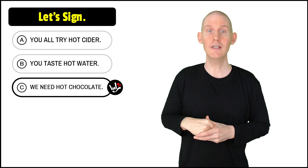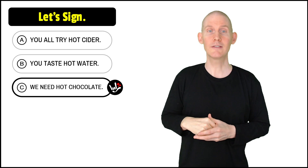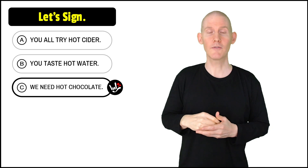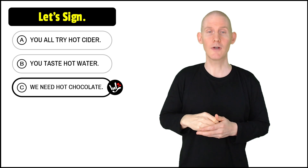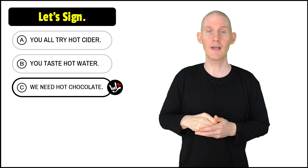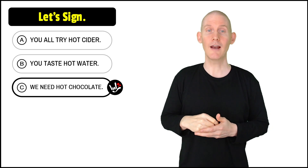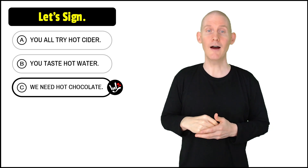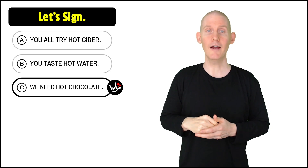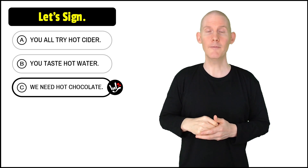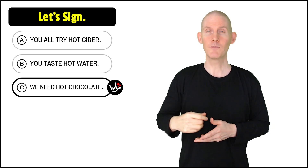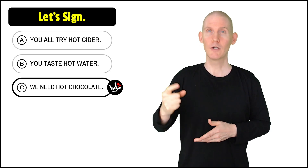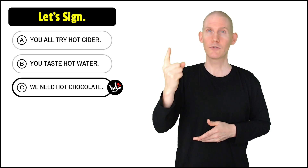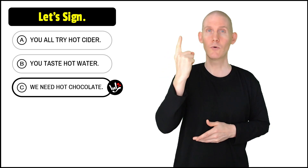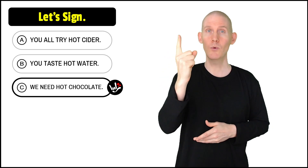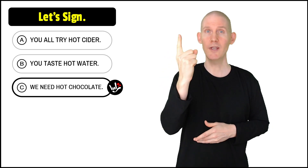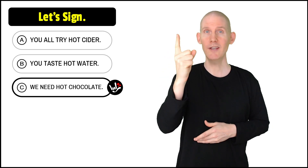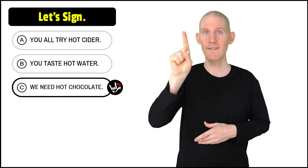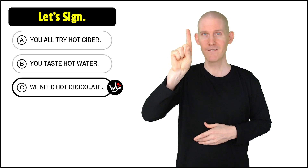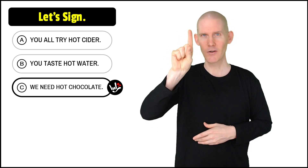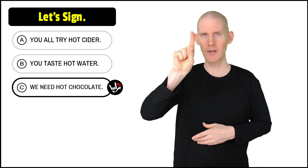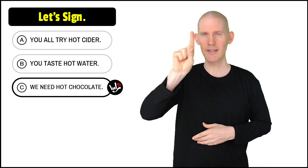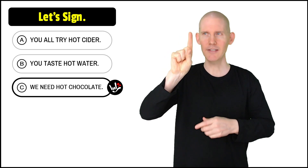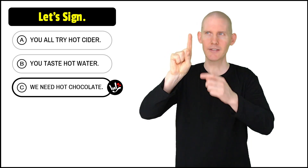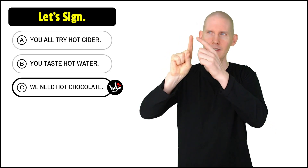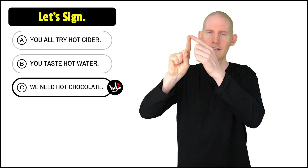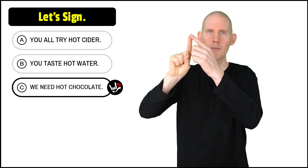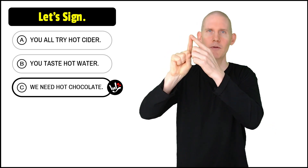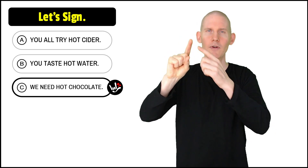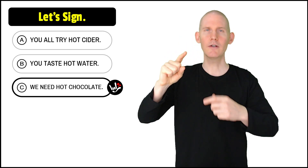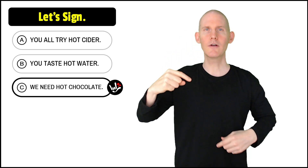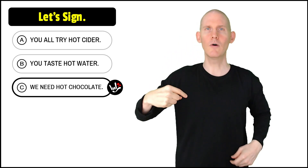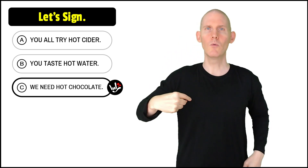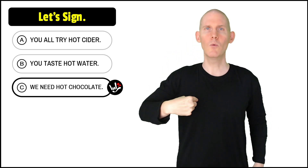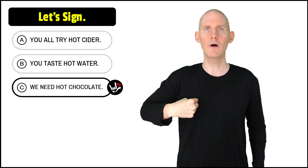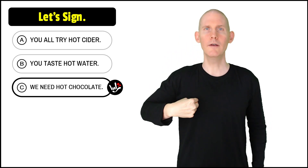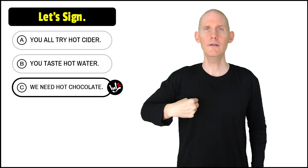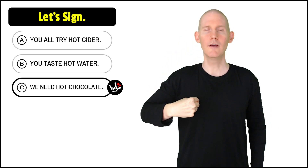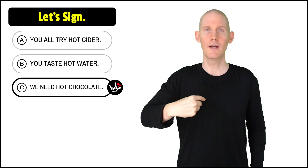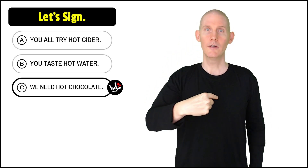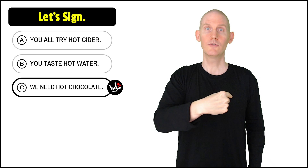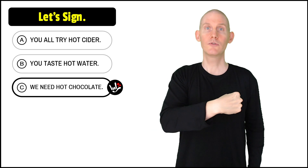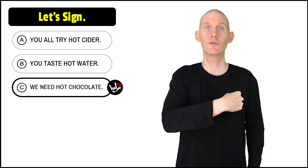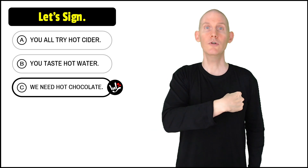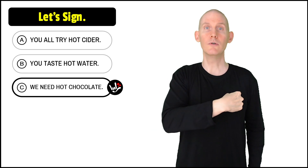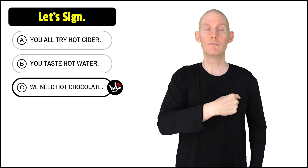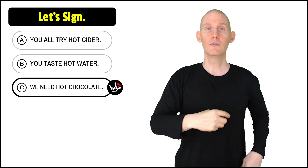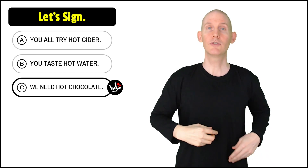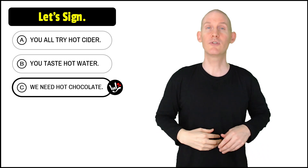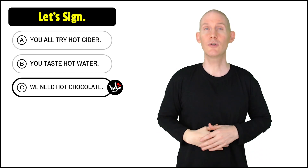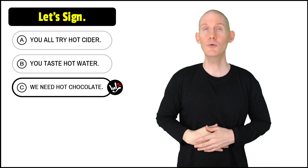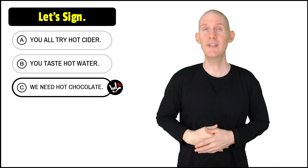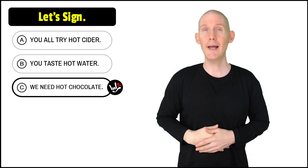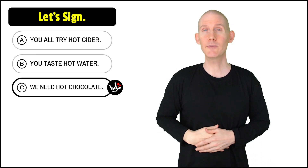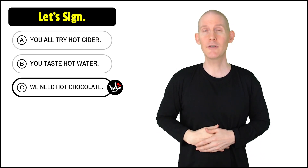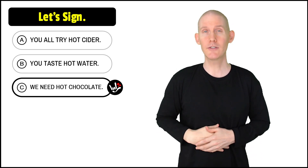stuff like that, I. So we go like this, tip of the finger, go 1, 2. Just 2 taps on the